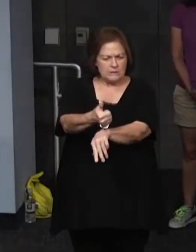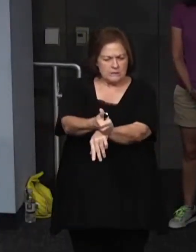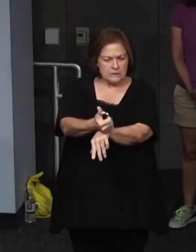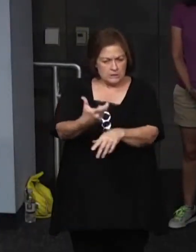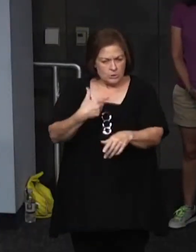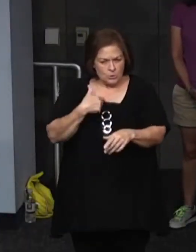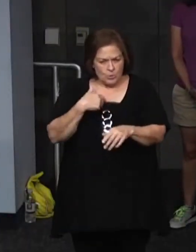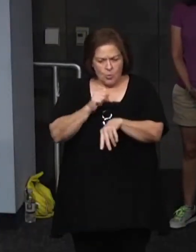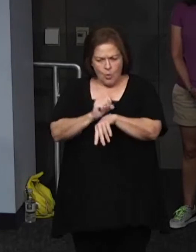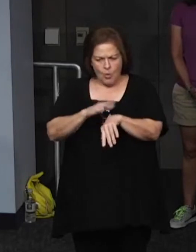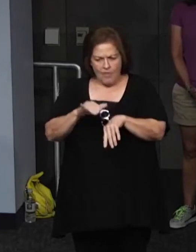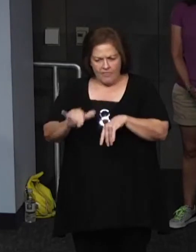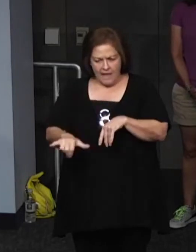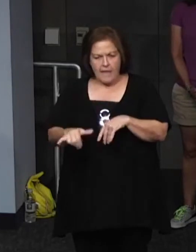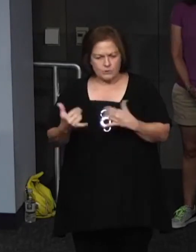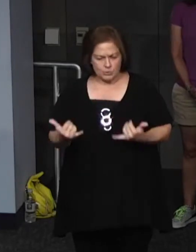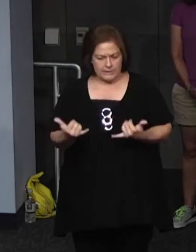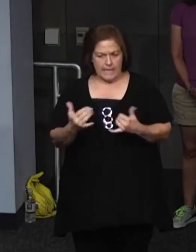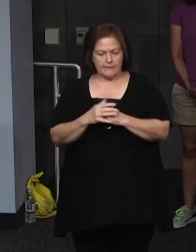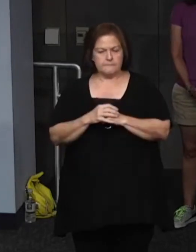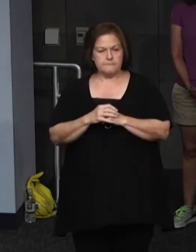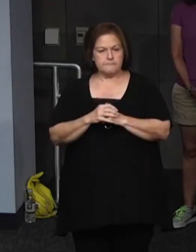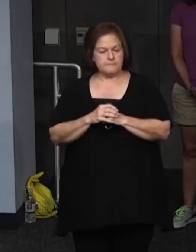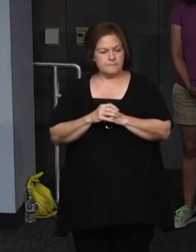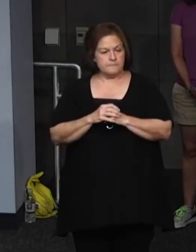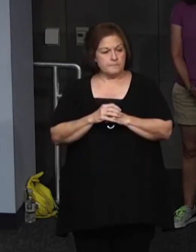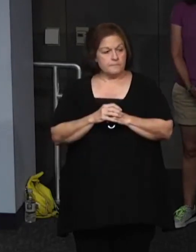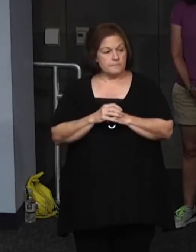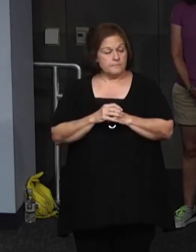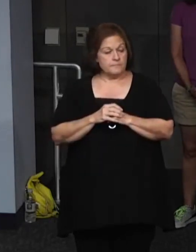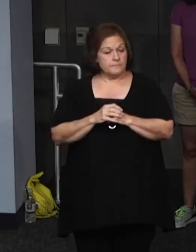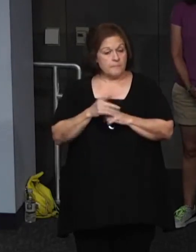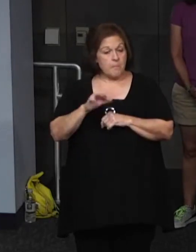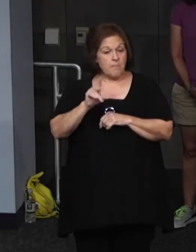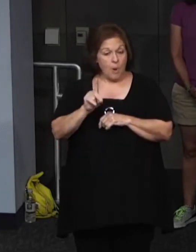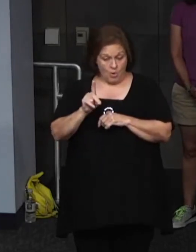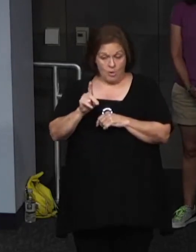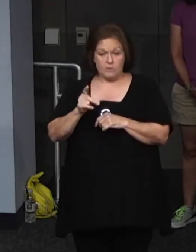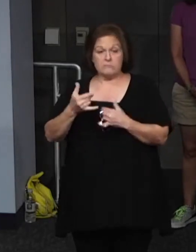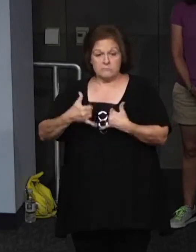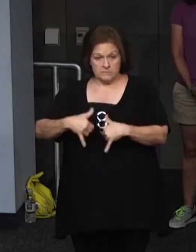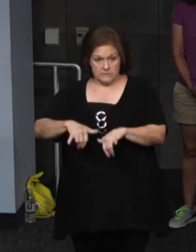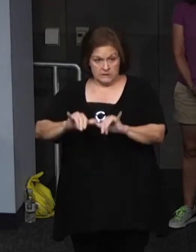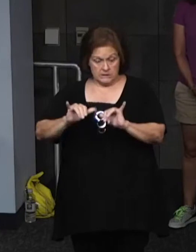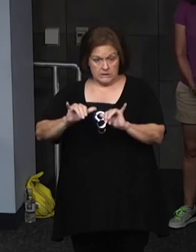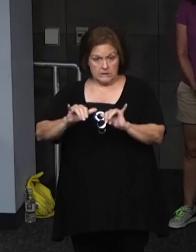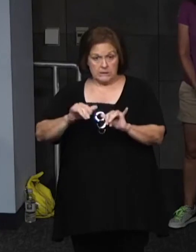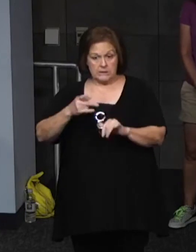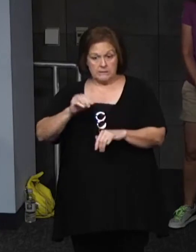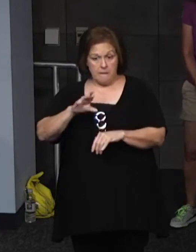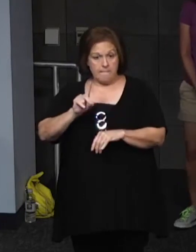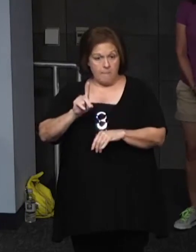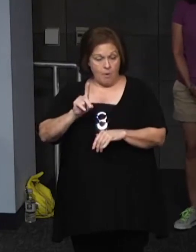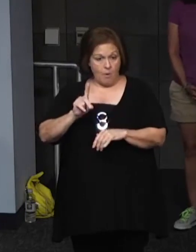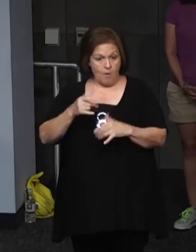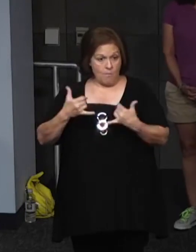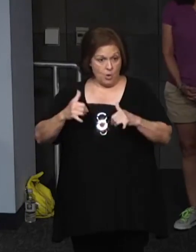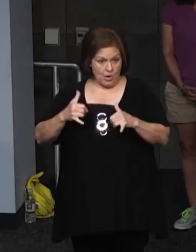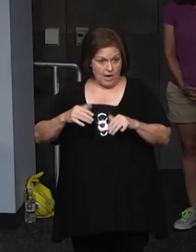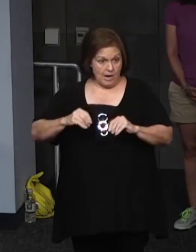we are working on that today. The PARD operation still goes. This is our PARD recreational facility. If you want to